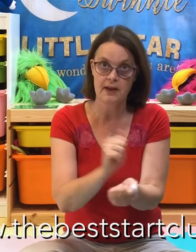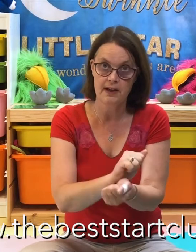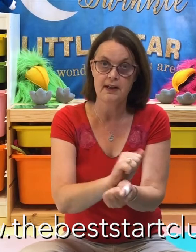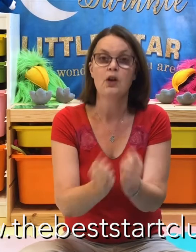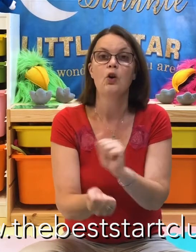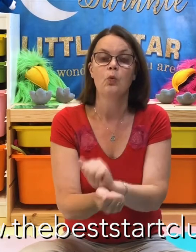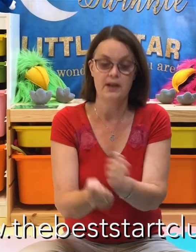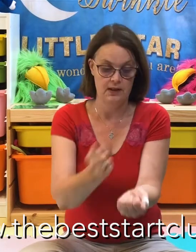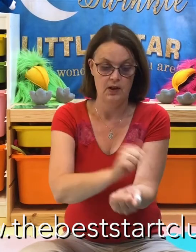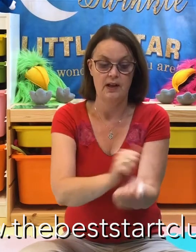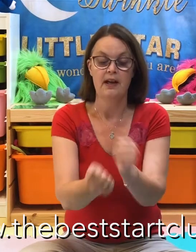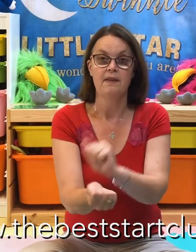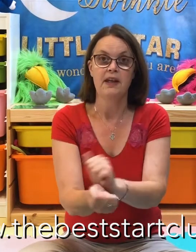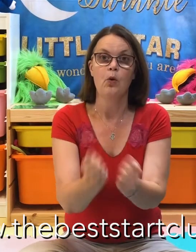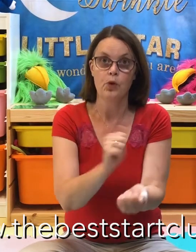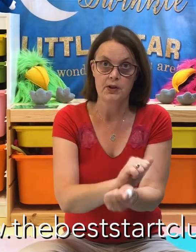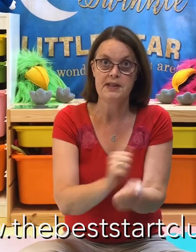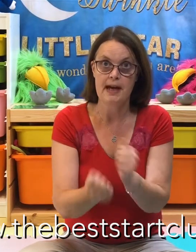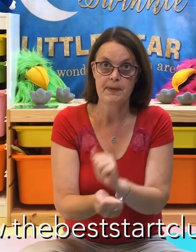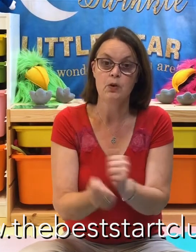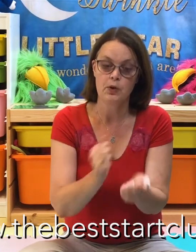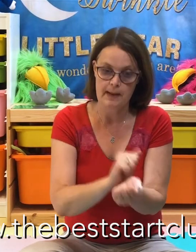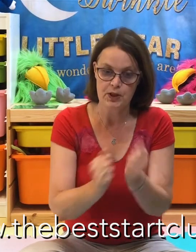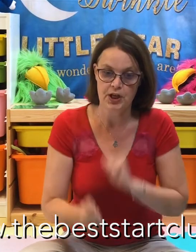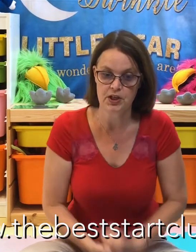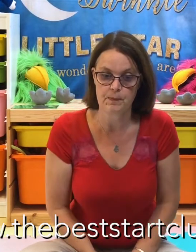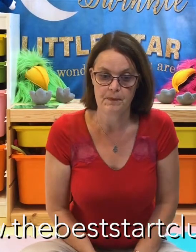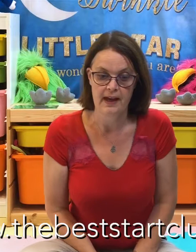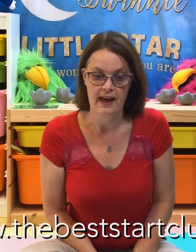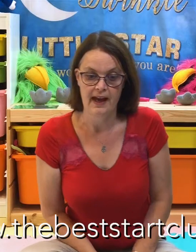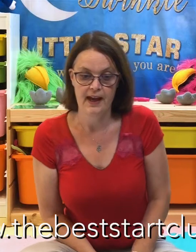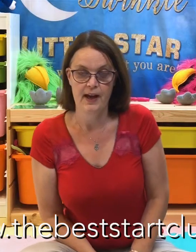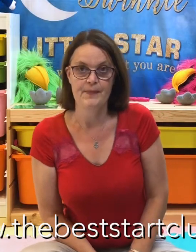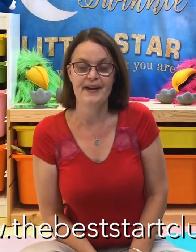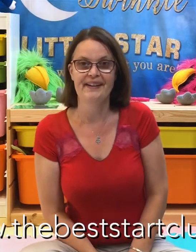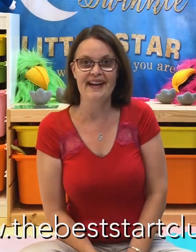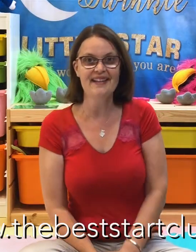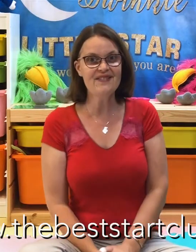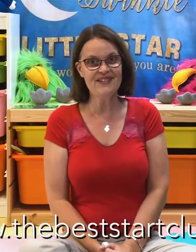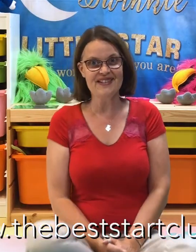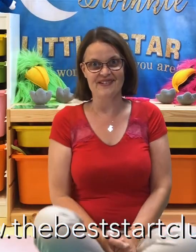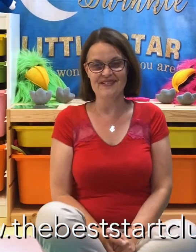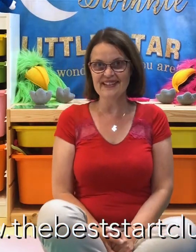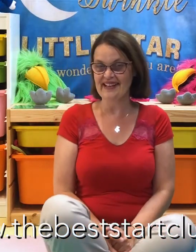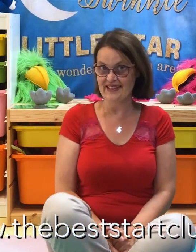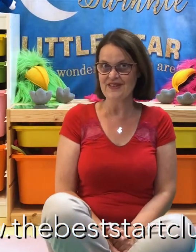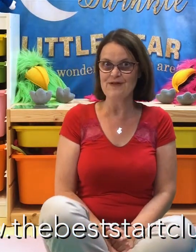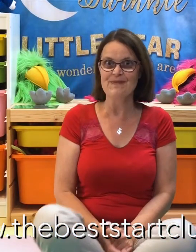sign with the words nappy or nappy change. Okay, there's a few to start with. I'll give you a few more